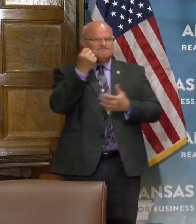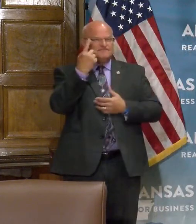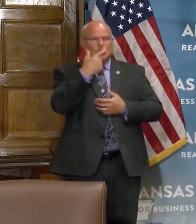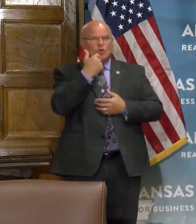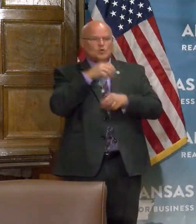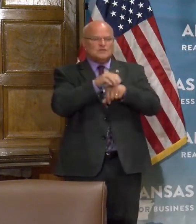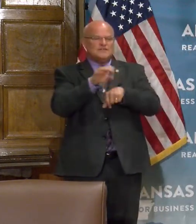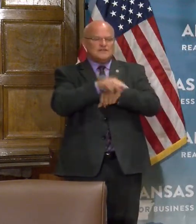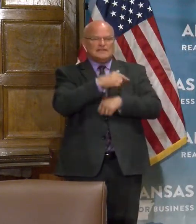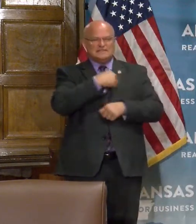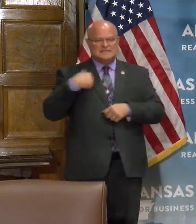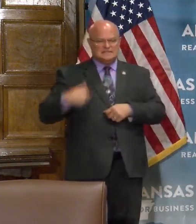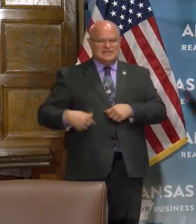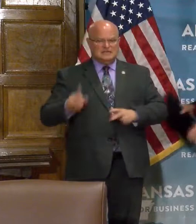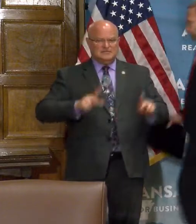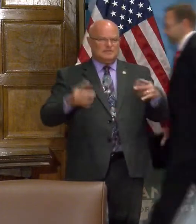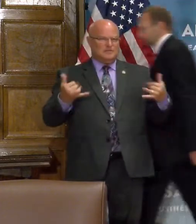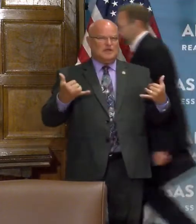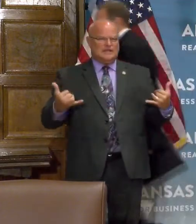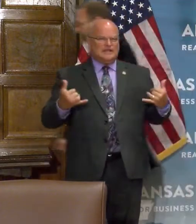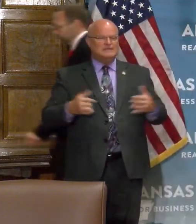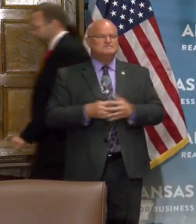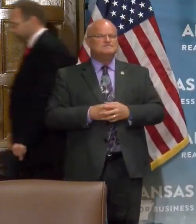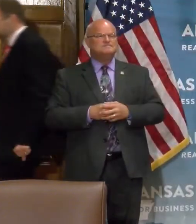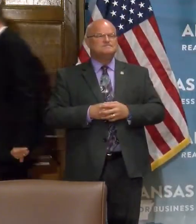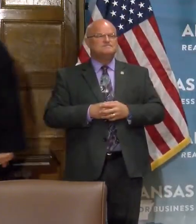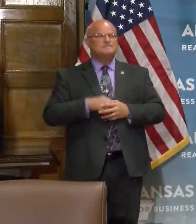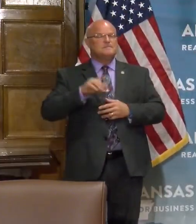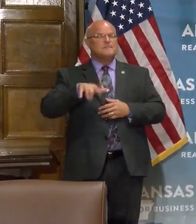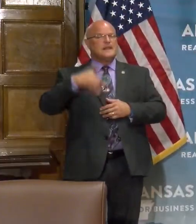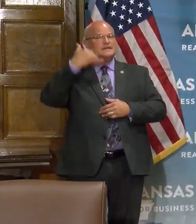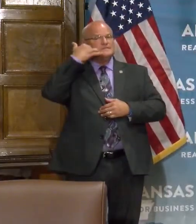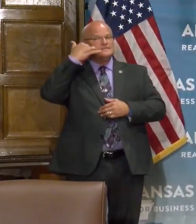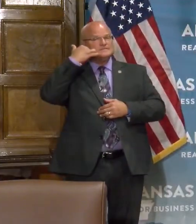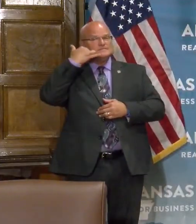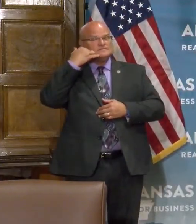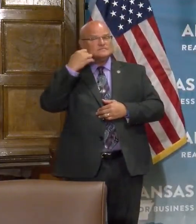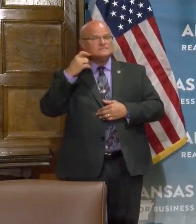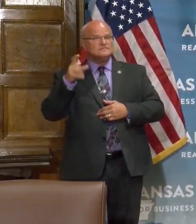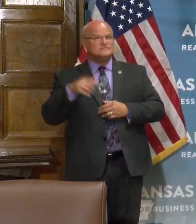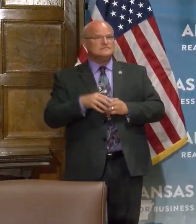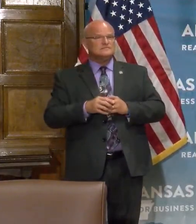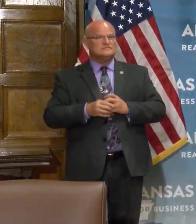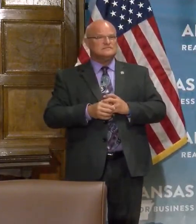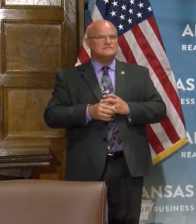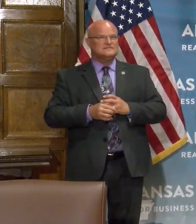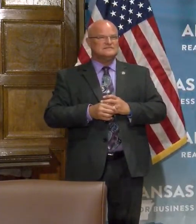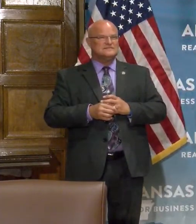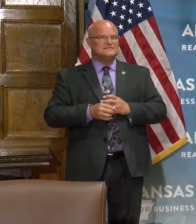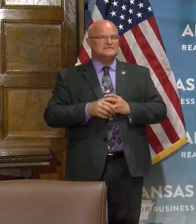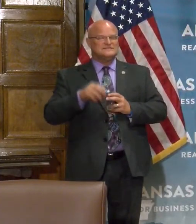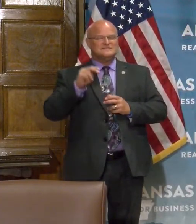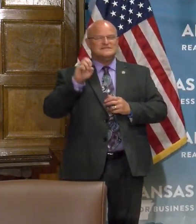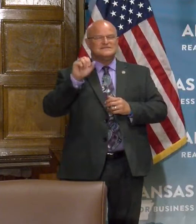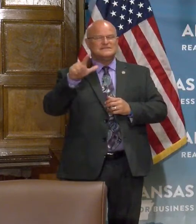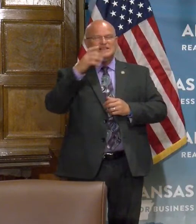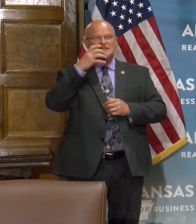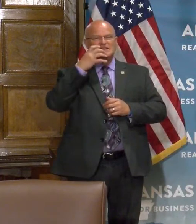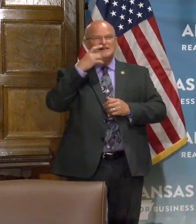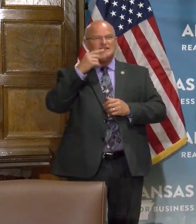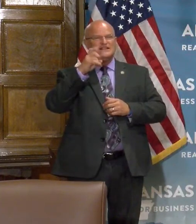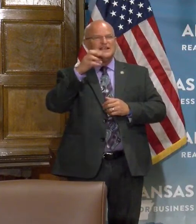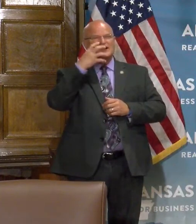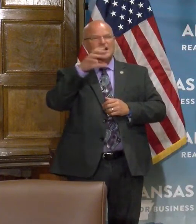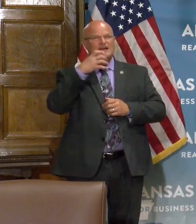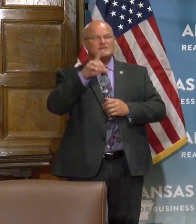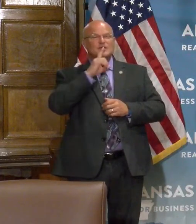now. Let's go remotely. Is there a question remotely? Yes, Governor, good afternoon. It's Neil Gladner in Hot Springs, and this